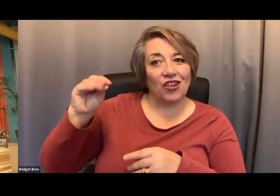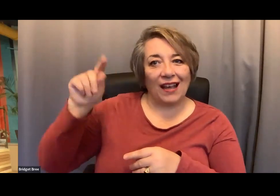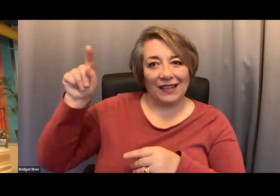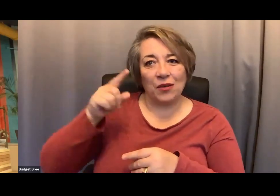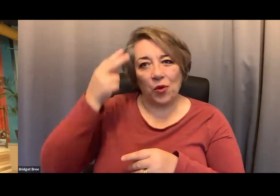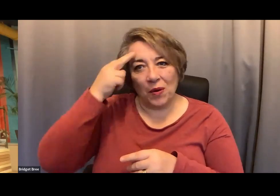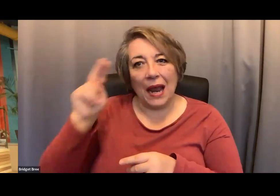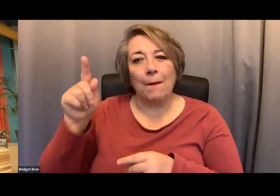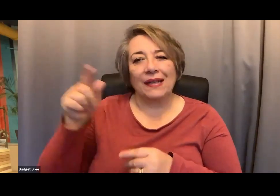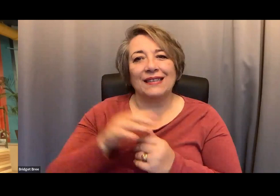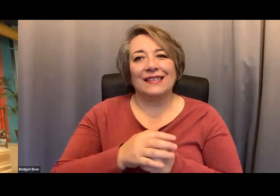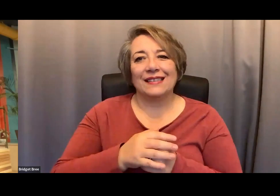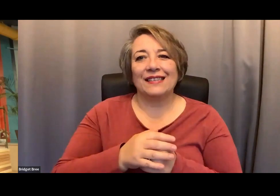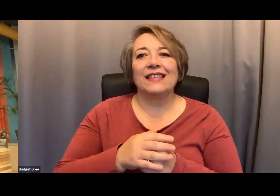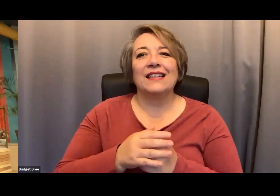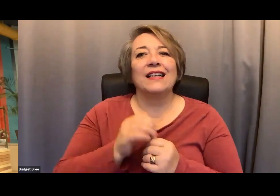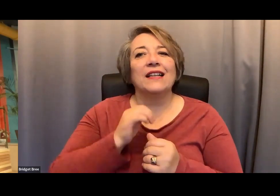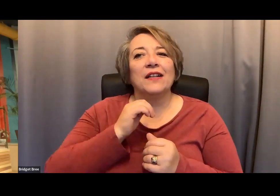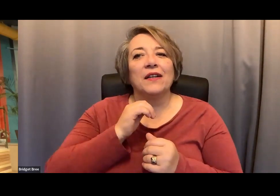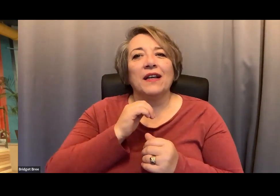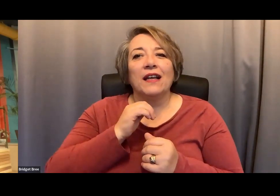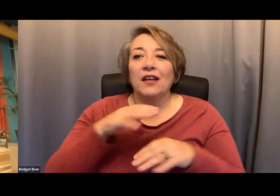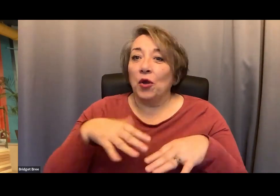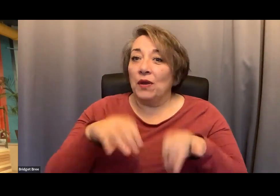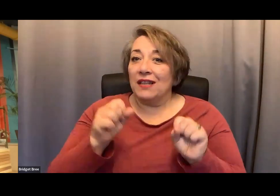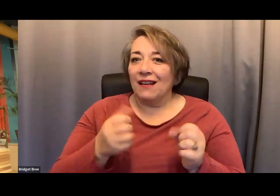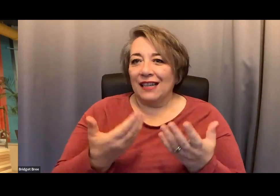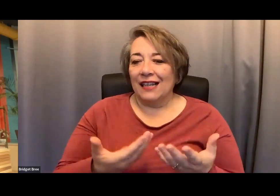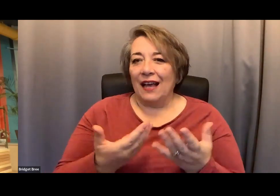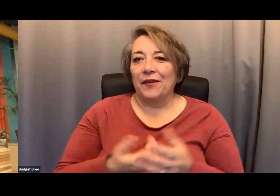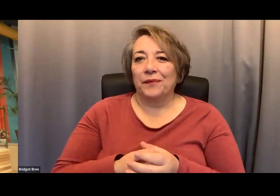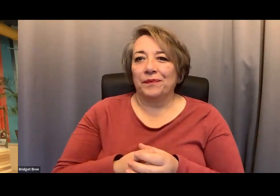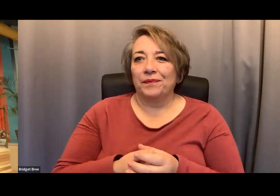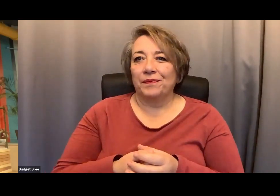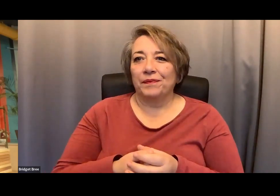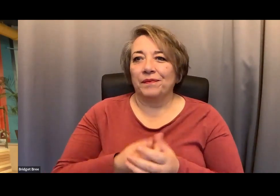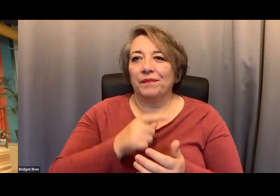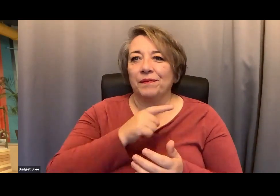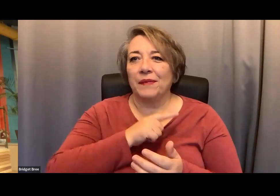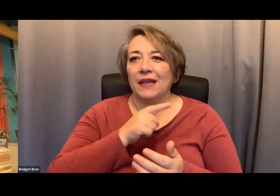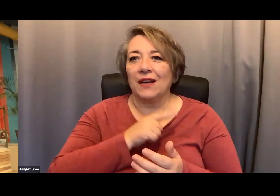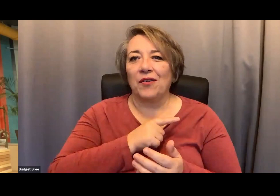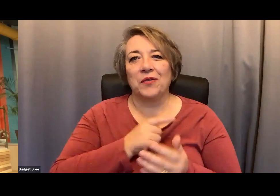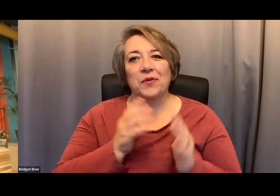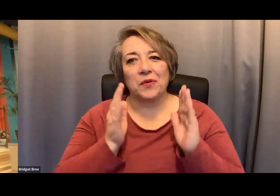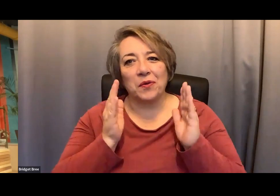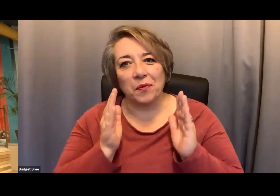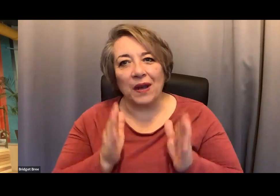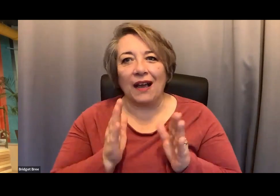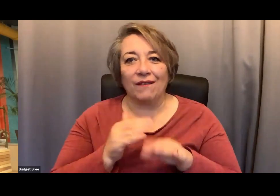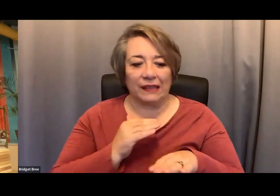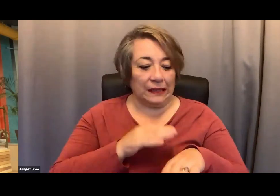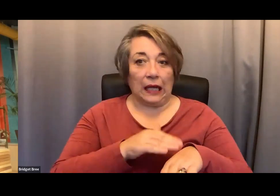is and anything else. And we'll just get started now, as we have a tight schedule to go through, and I will be introducing